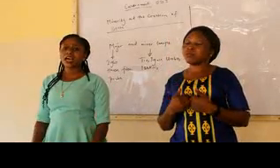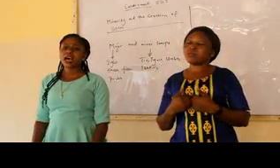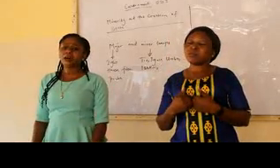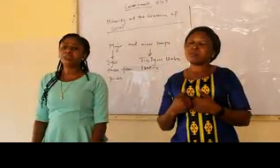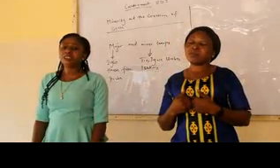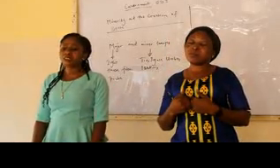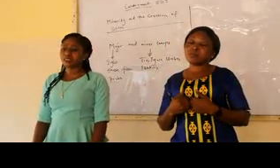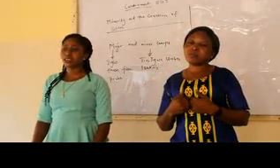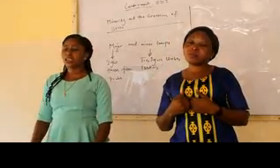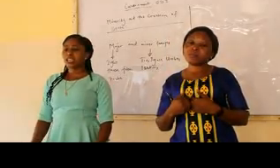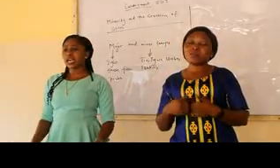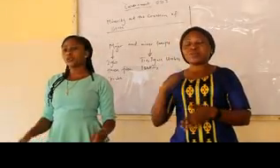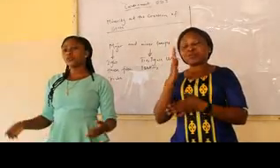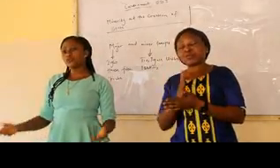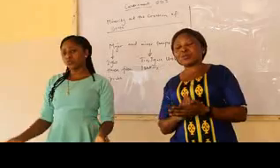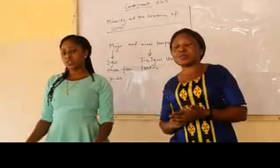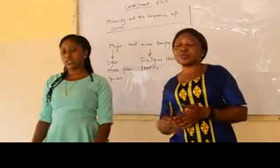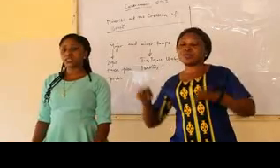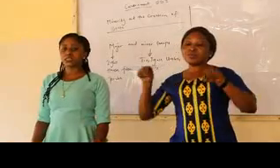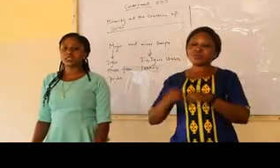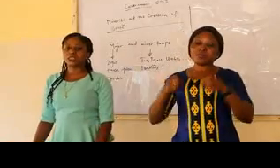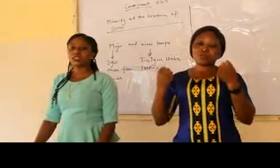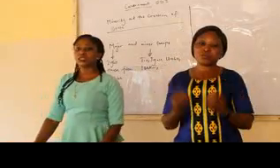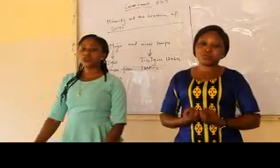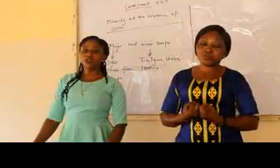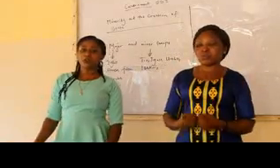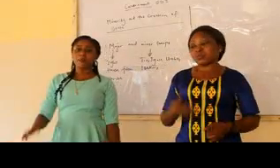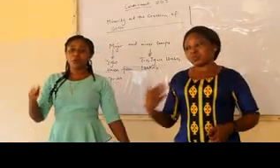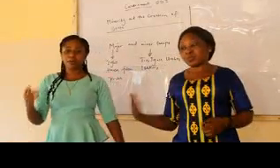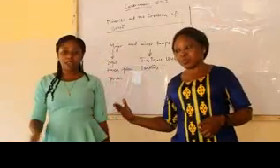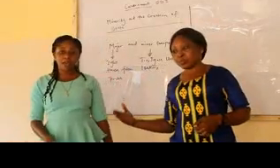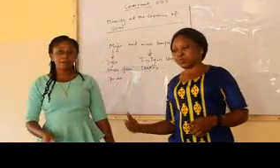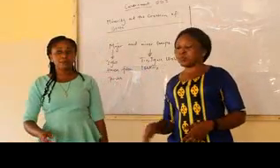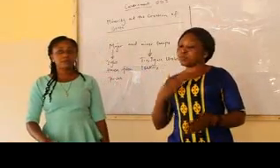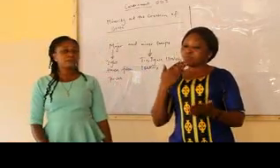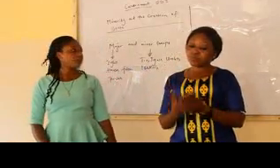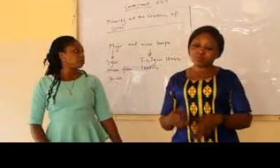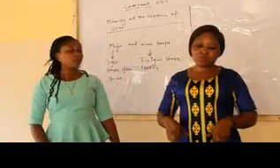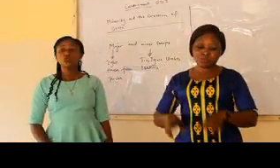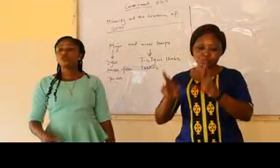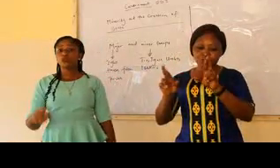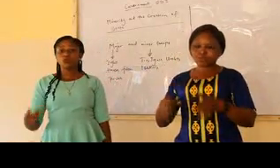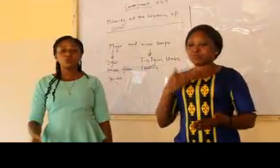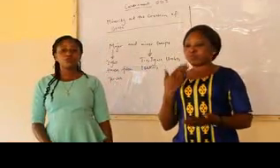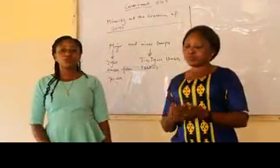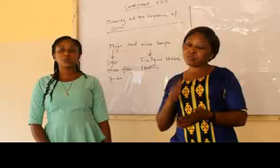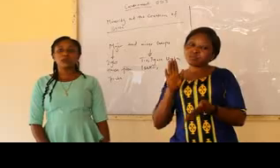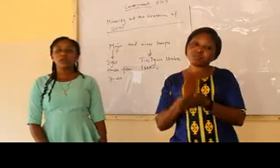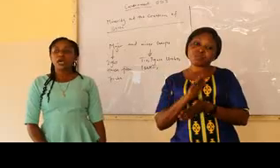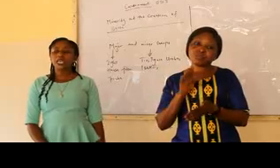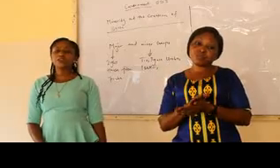social amenities like good roads, good pipe and water, good